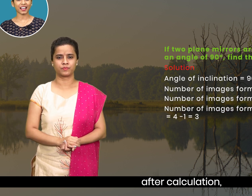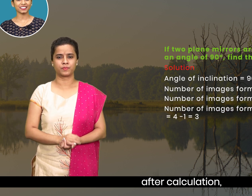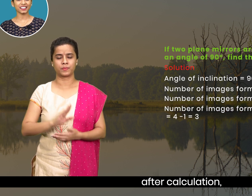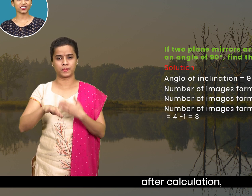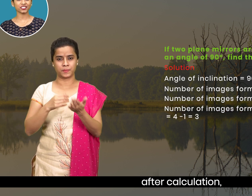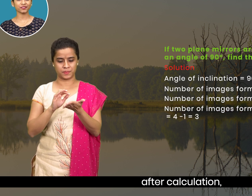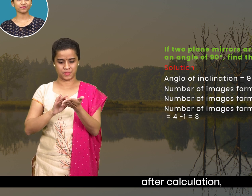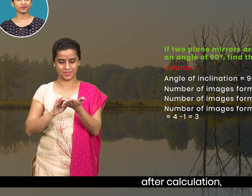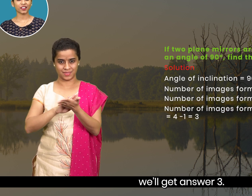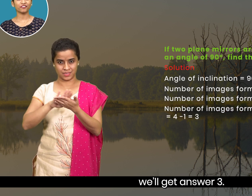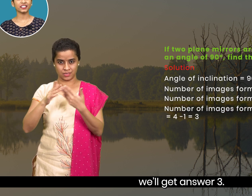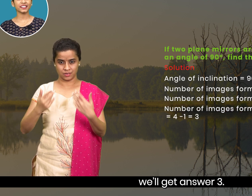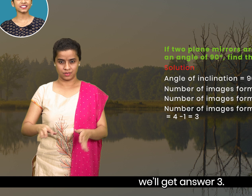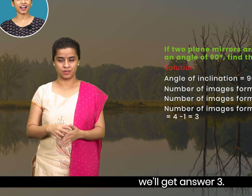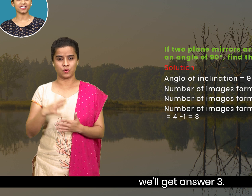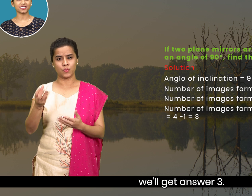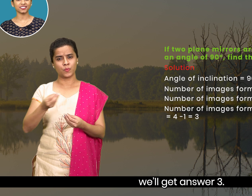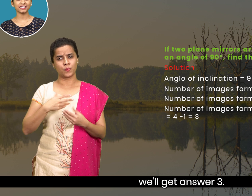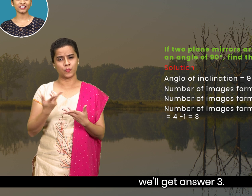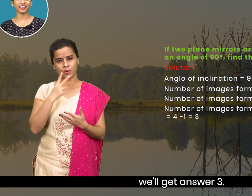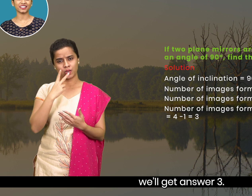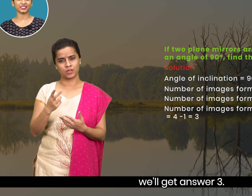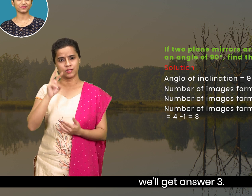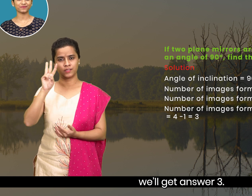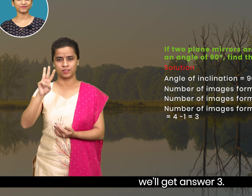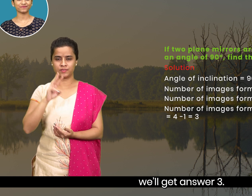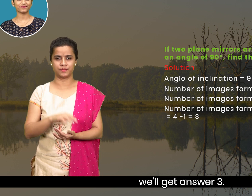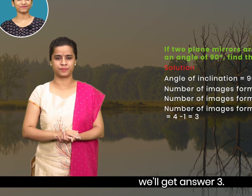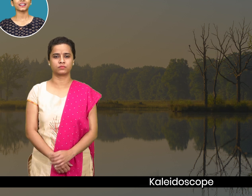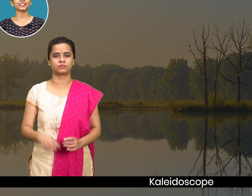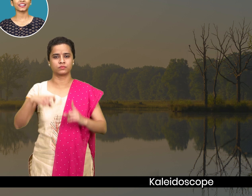After calculation, we'll get answer 3.